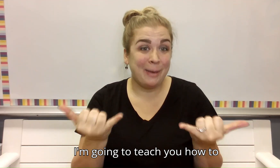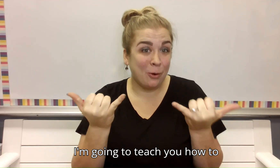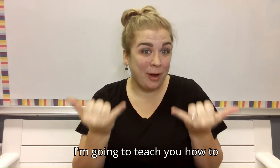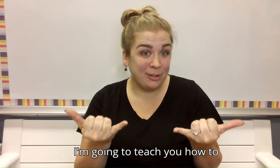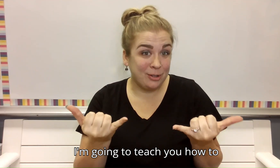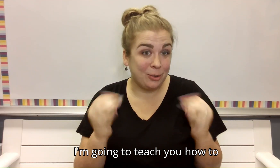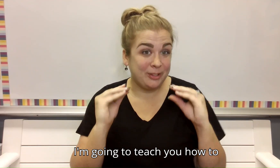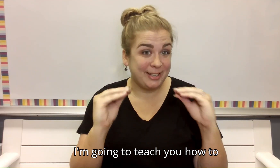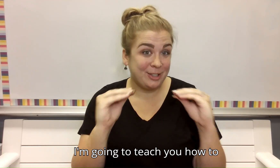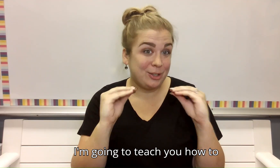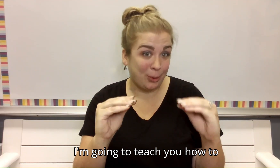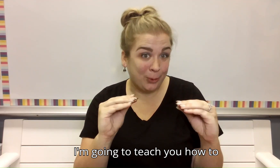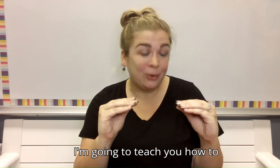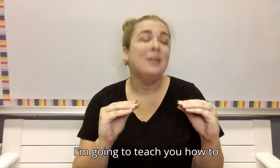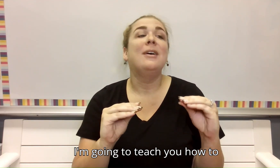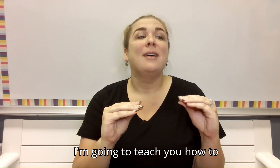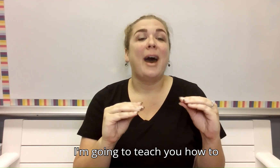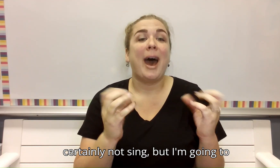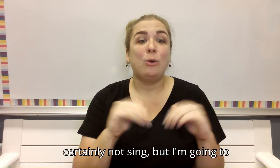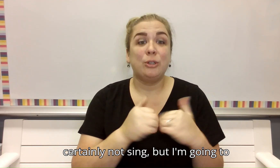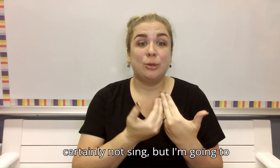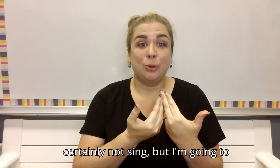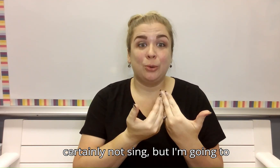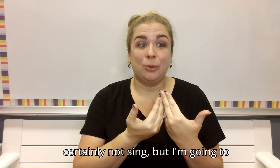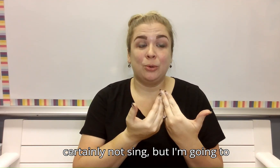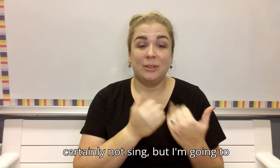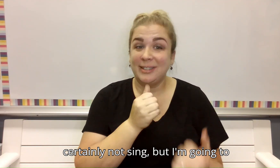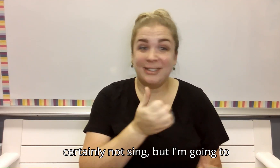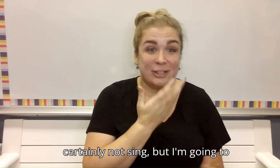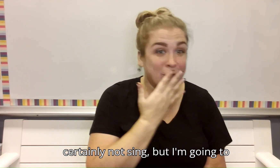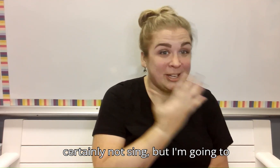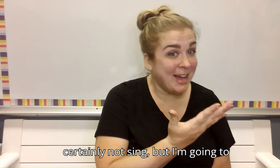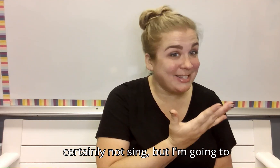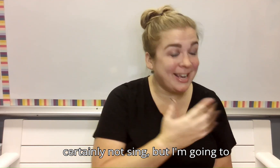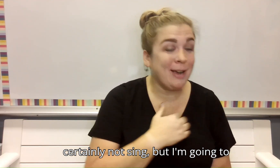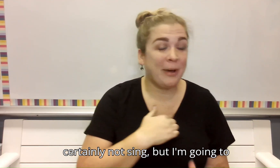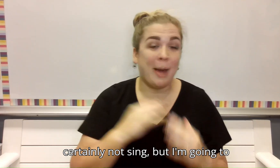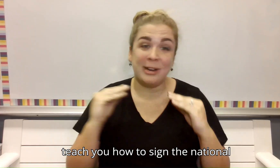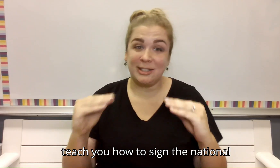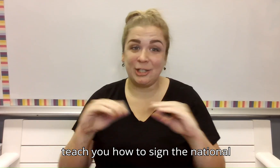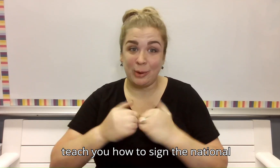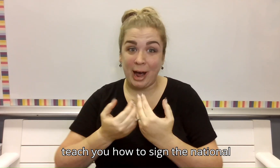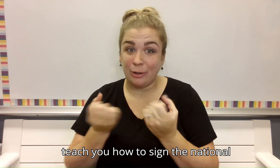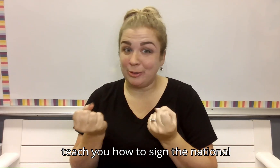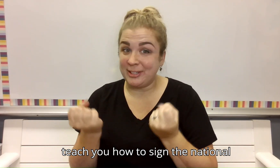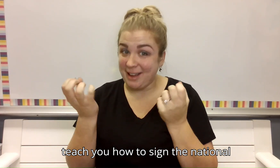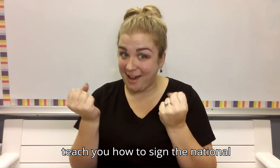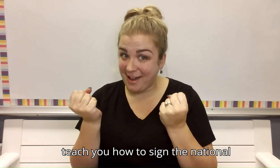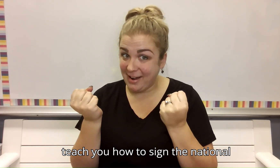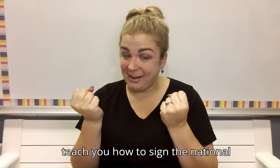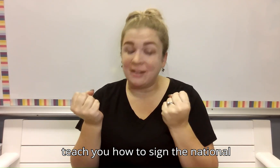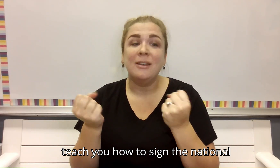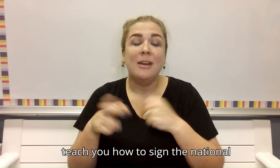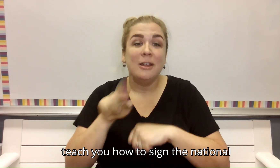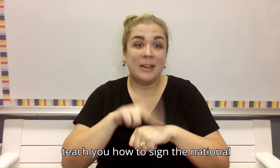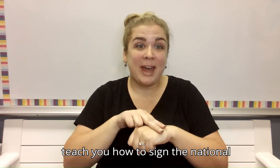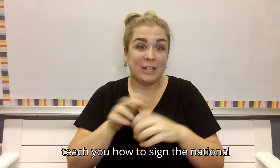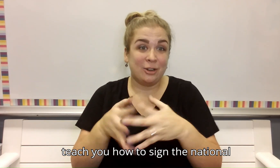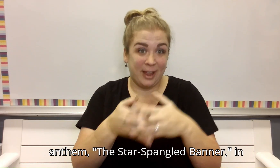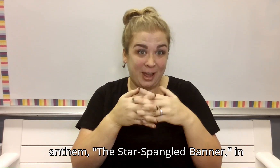I'm going to teach you how to, certainly not sing, but I'm going to teach you how to sign the national